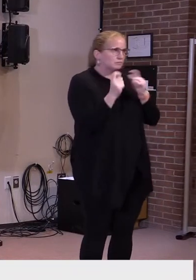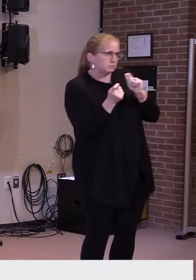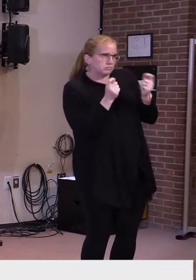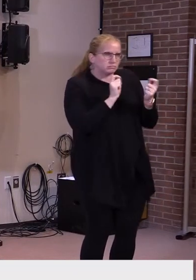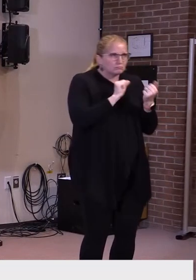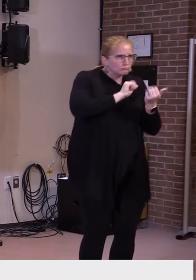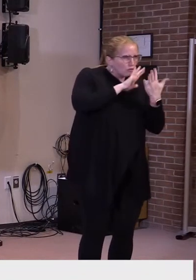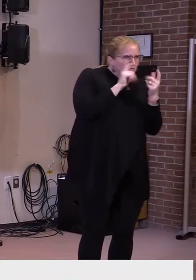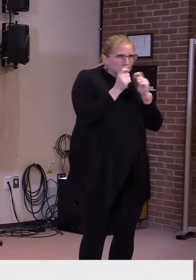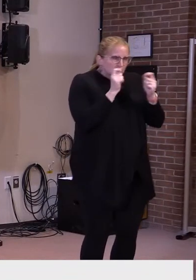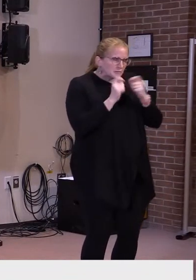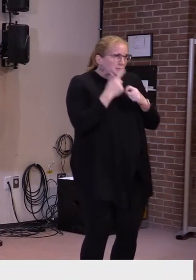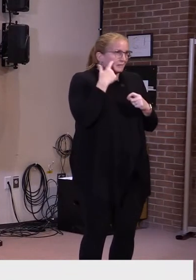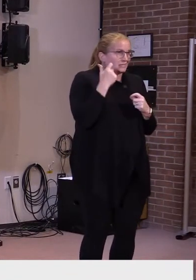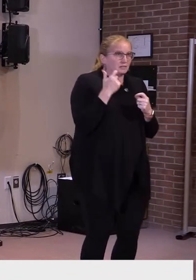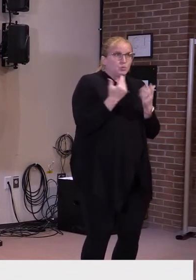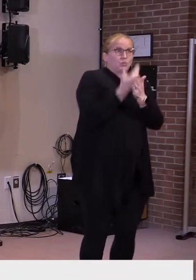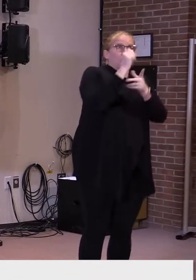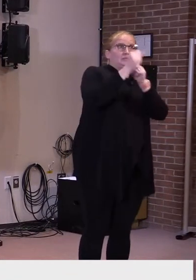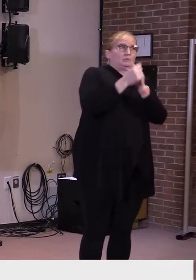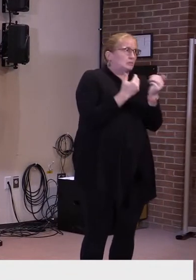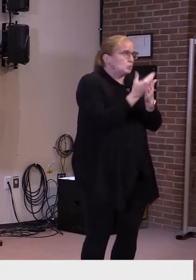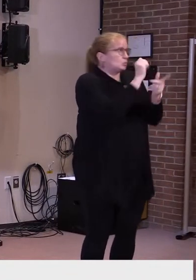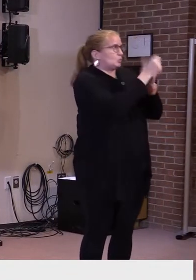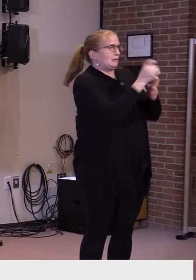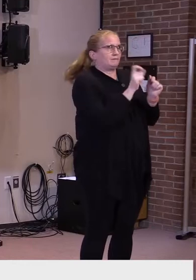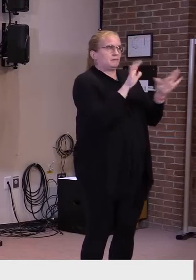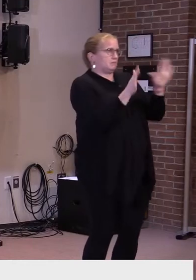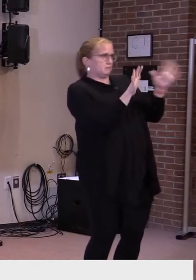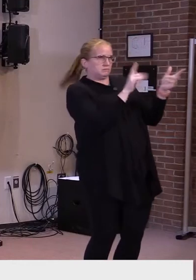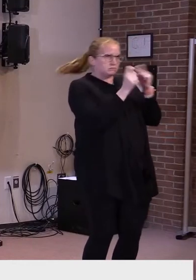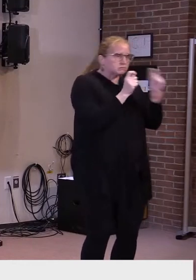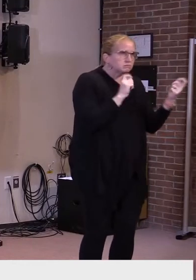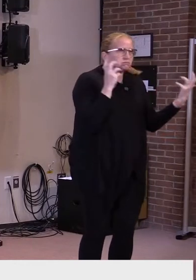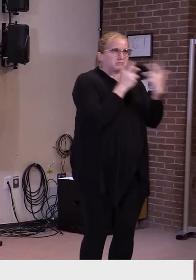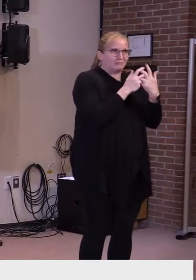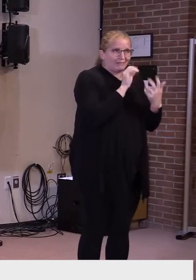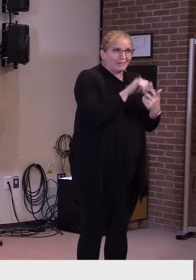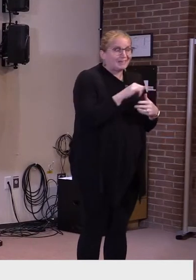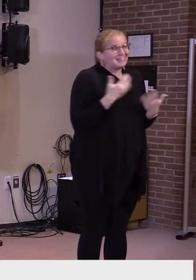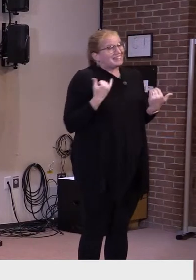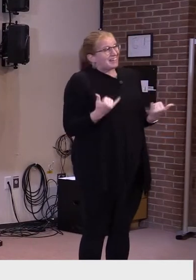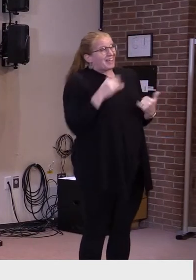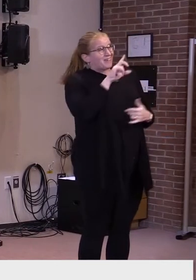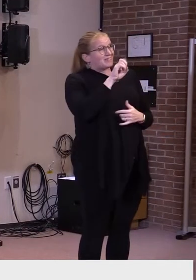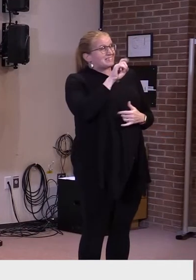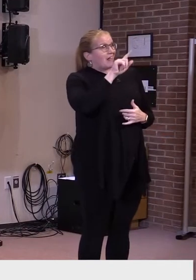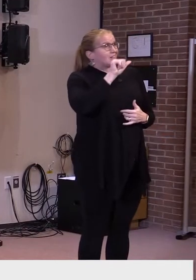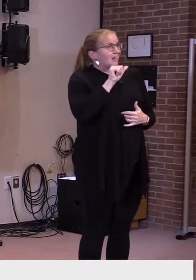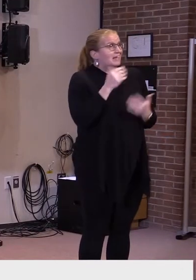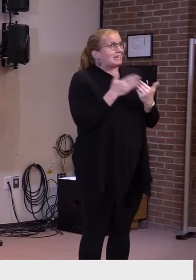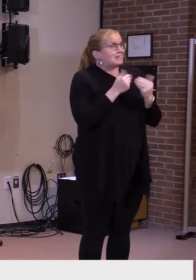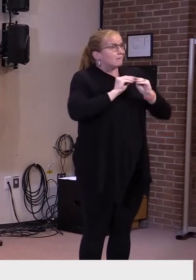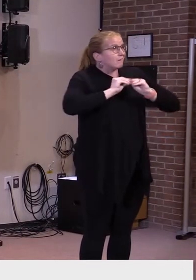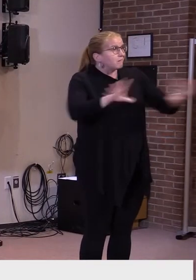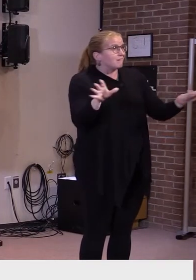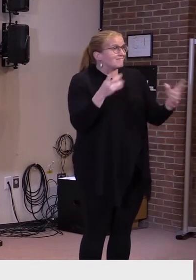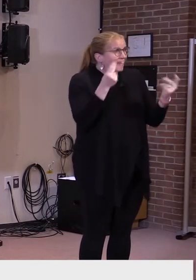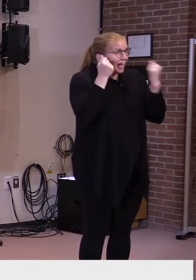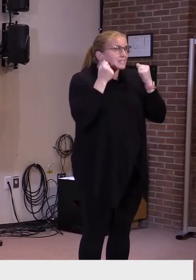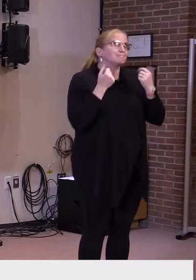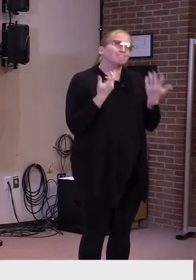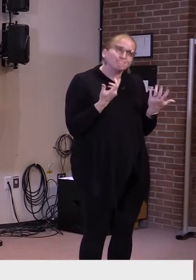we encounter different circumstances. In a Delta-like surge, we need to do better because the